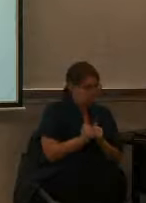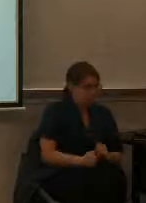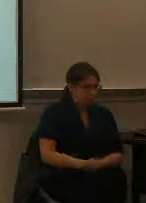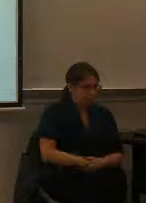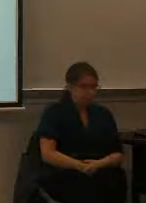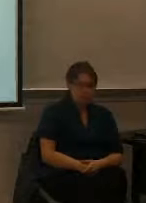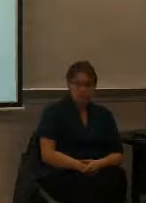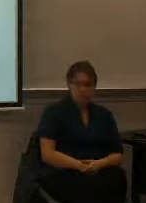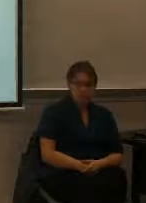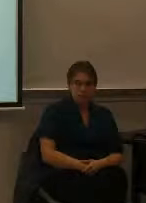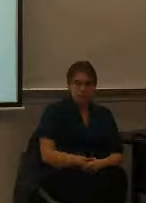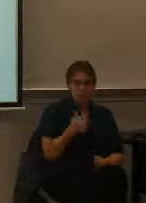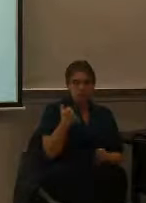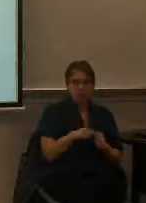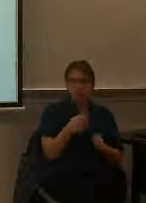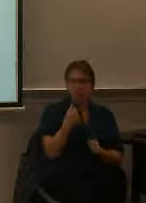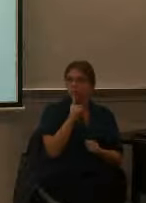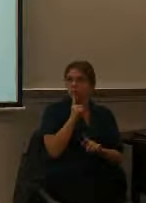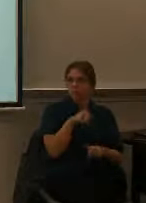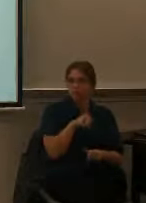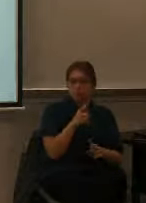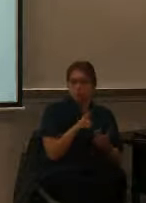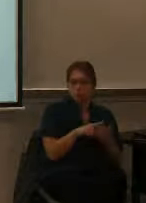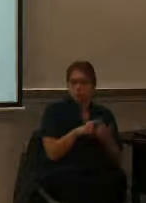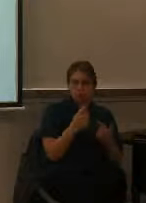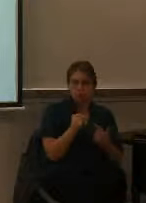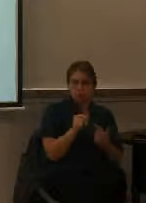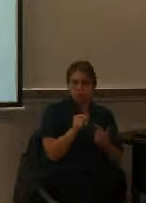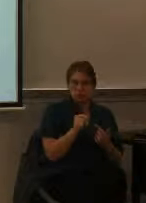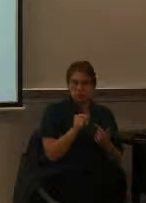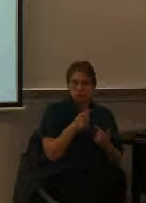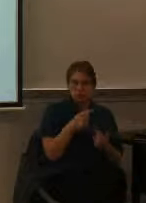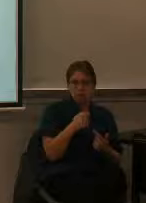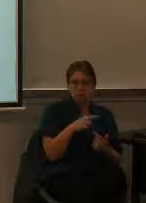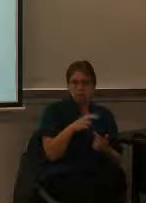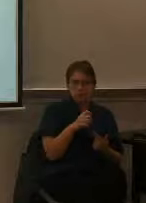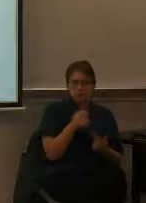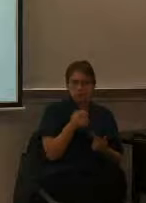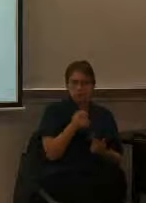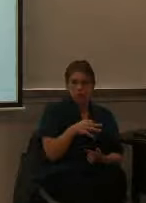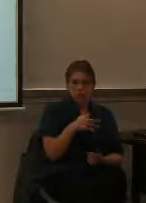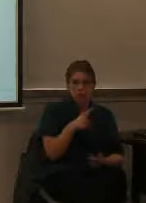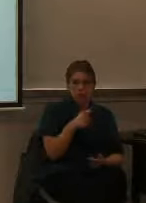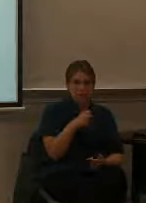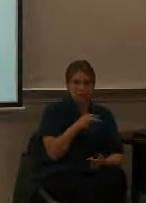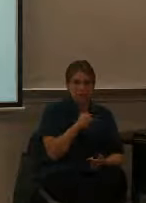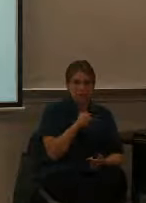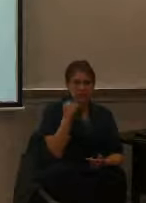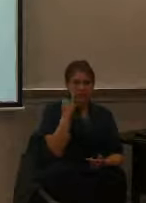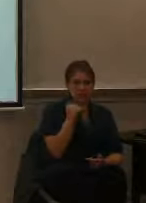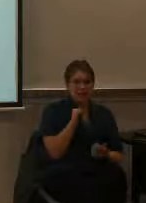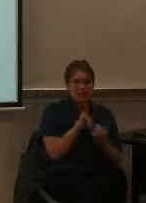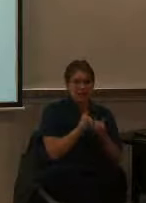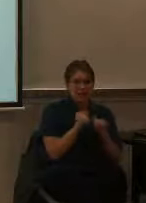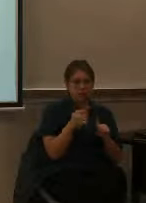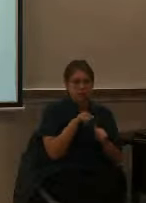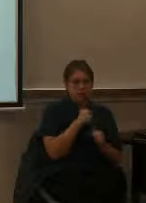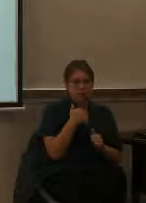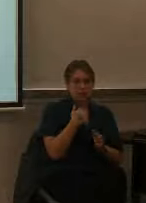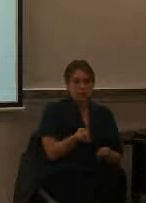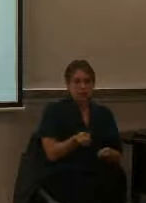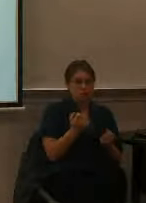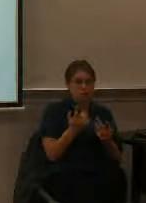coexist. Remember, this is one of the answers to the paradox of the plankton. The idea that how can we have